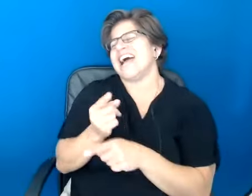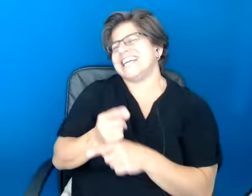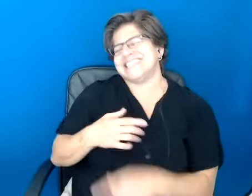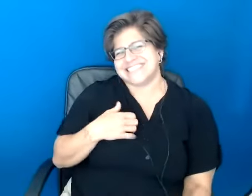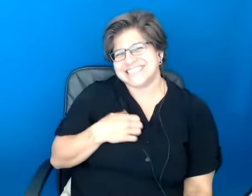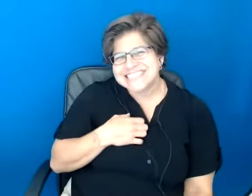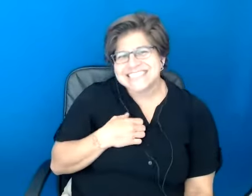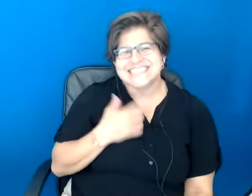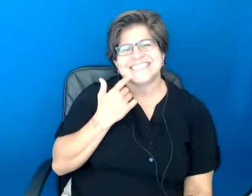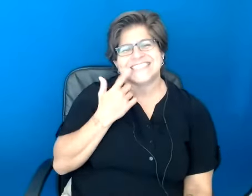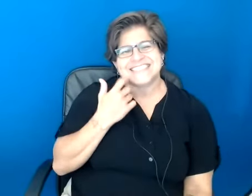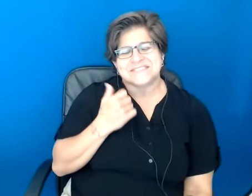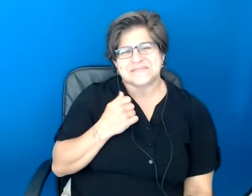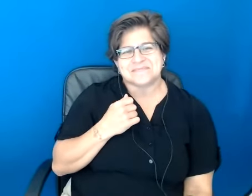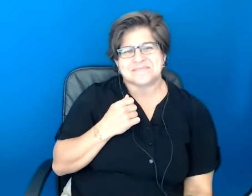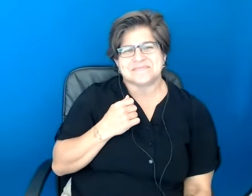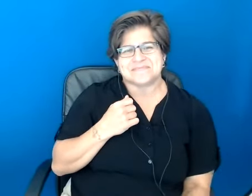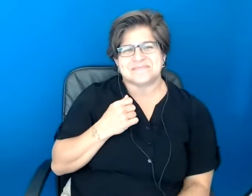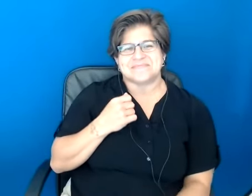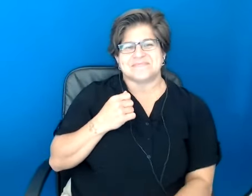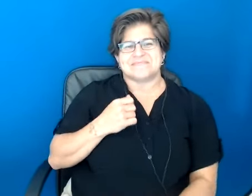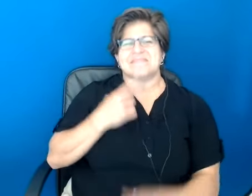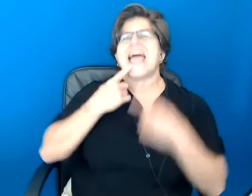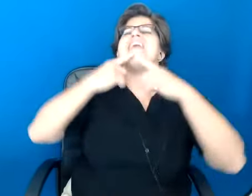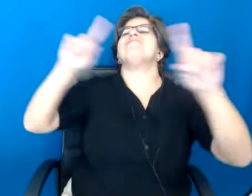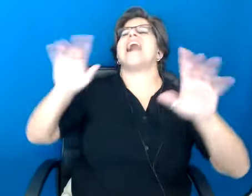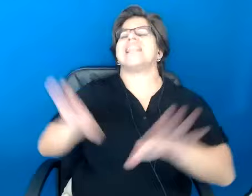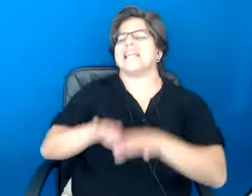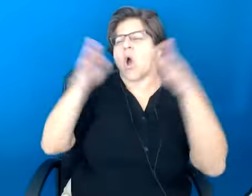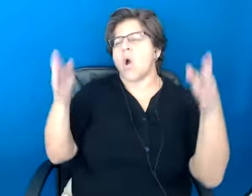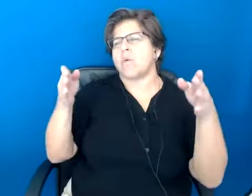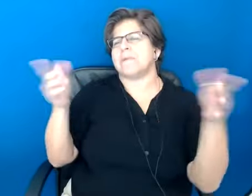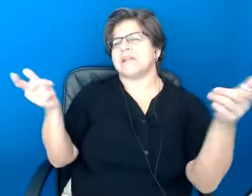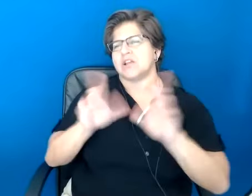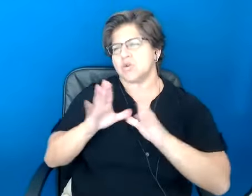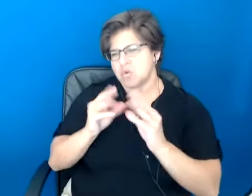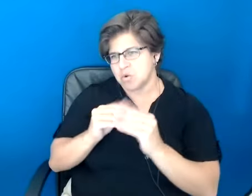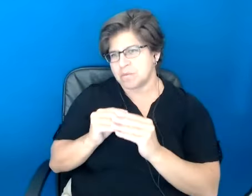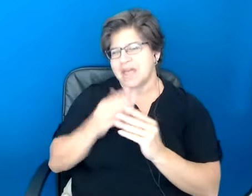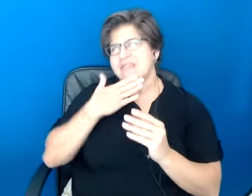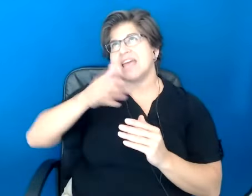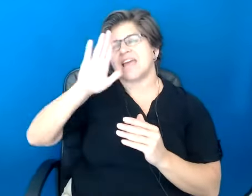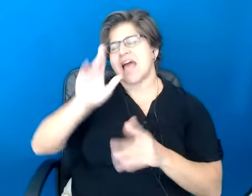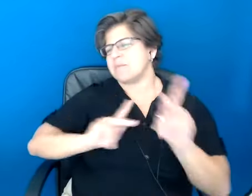So I just kept my mouth shut and let it run. And when I was Myra, honey, that's time. Right. Thank you very